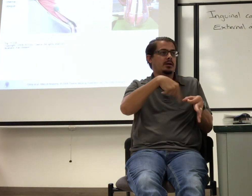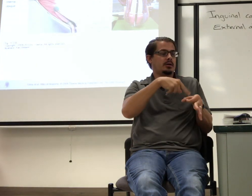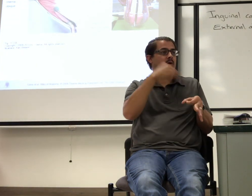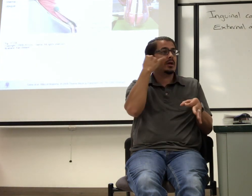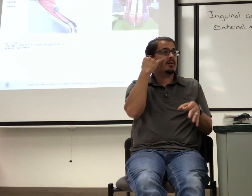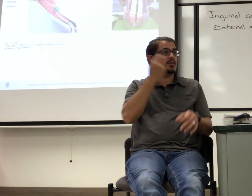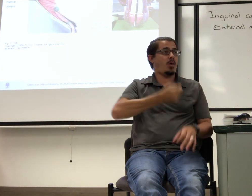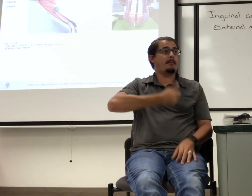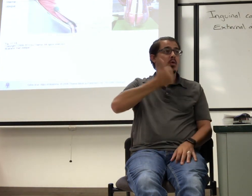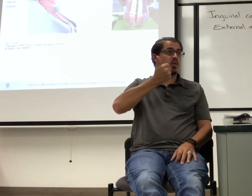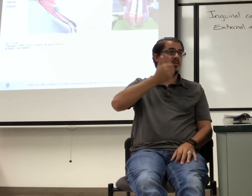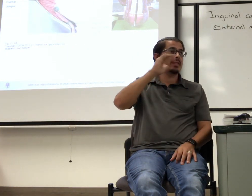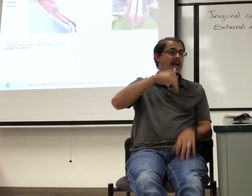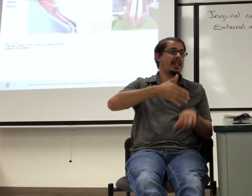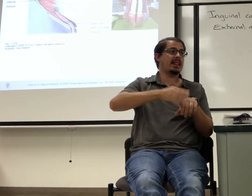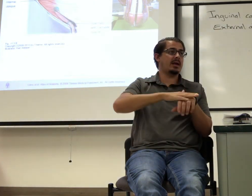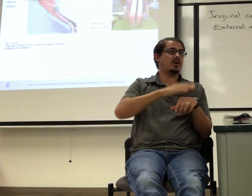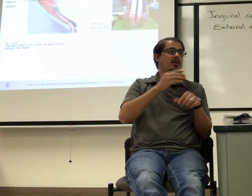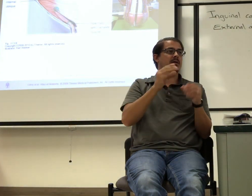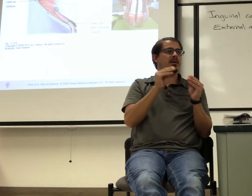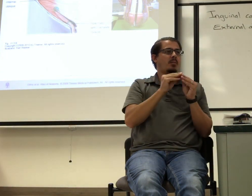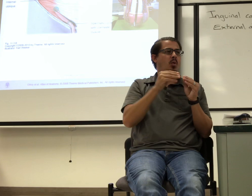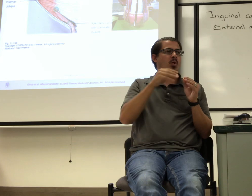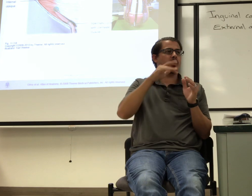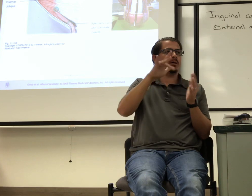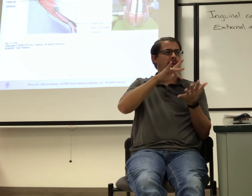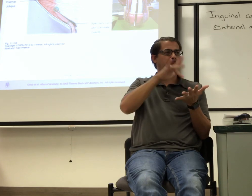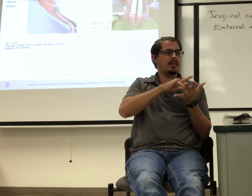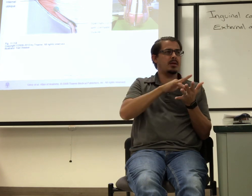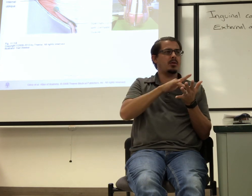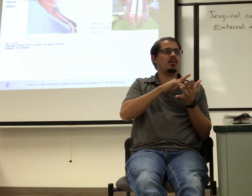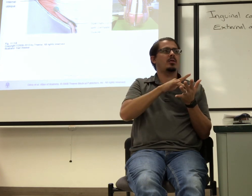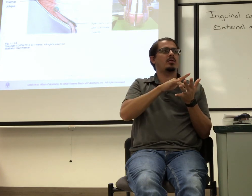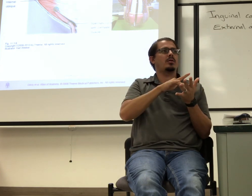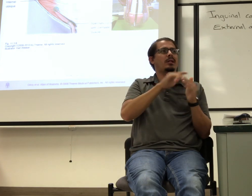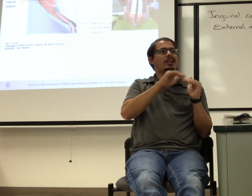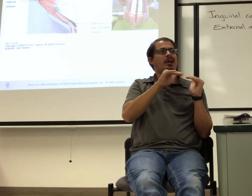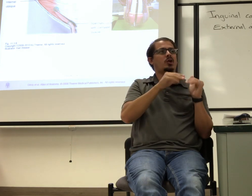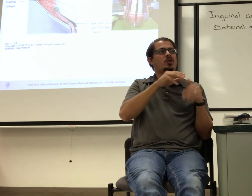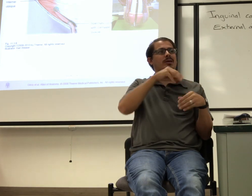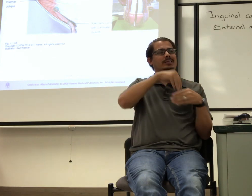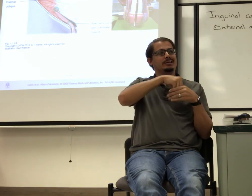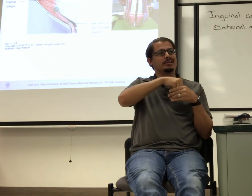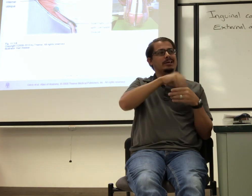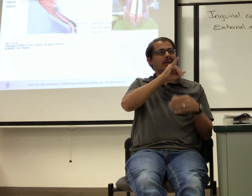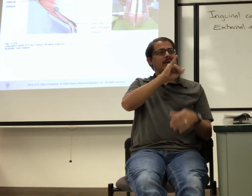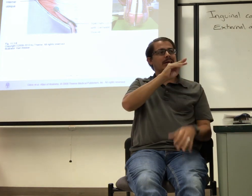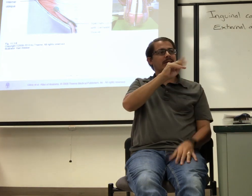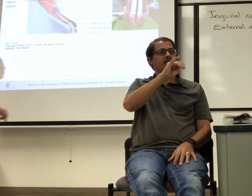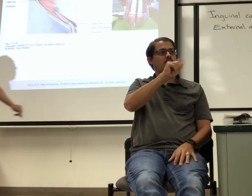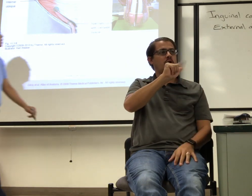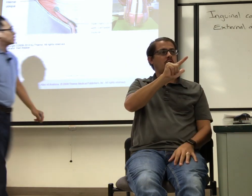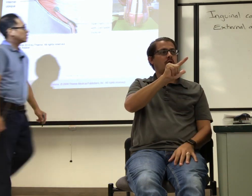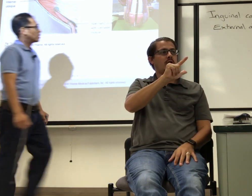outermost layer and get to this deeper middle layer, it's the internal abdominal oblique.